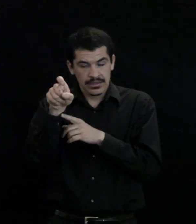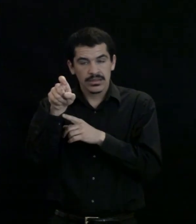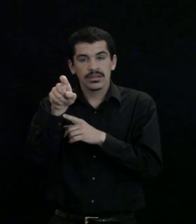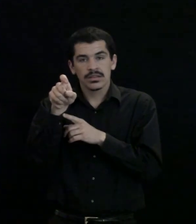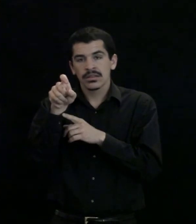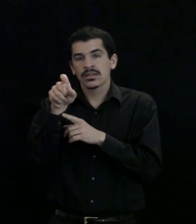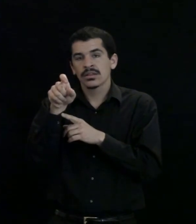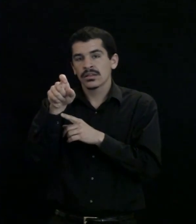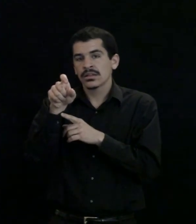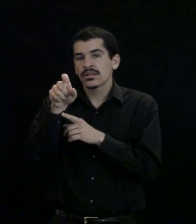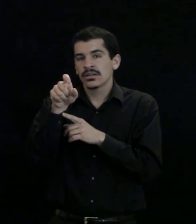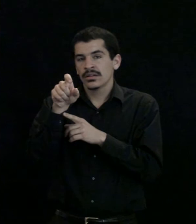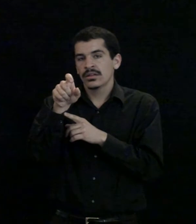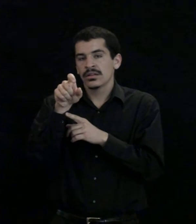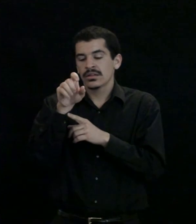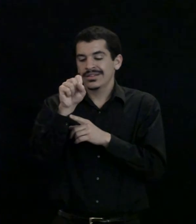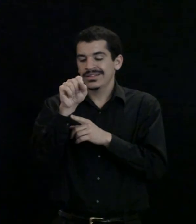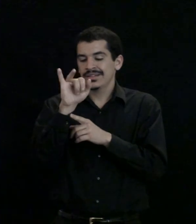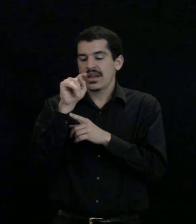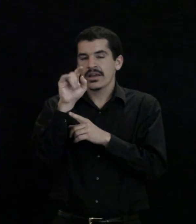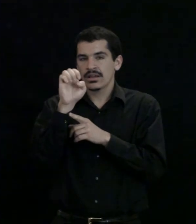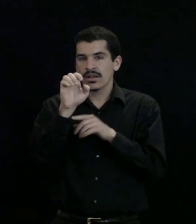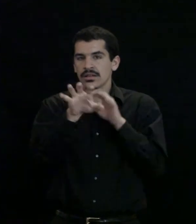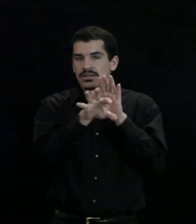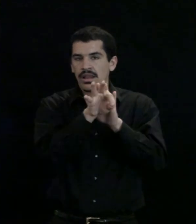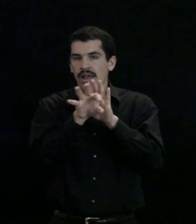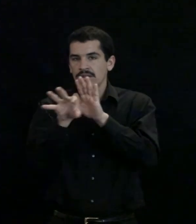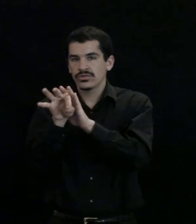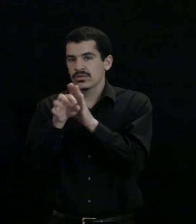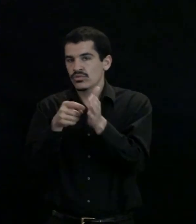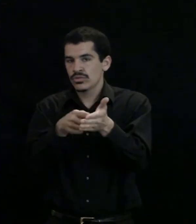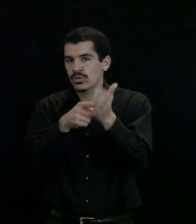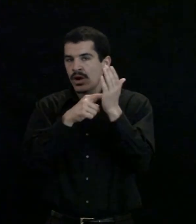Site selection criteria.